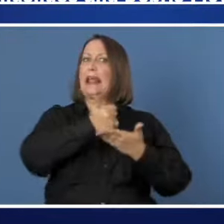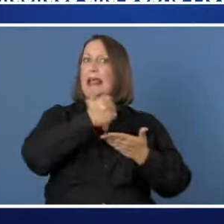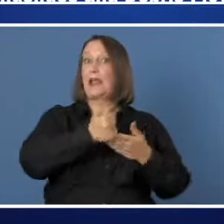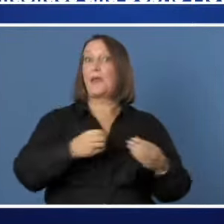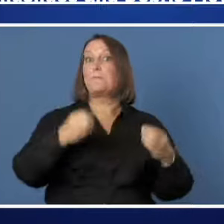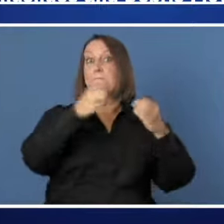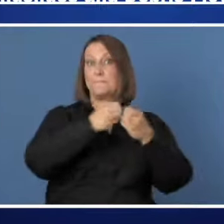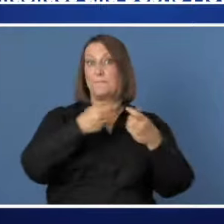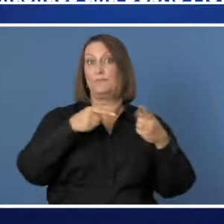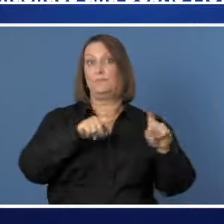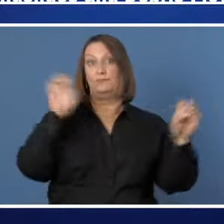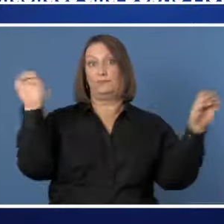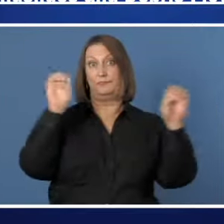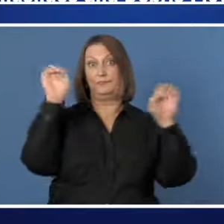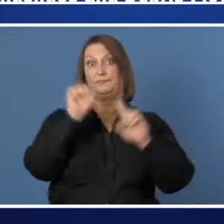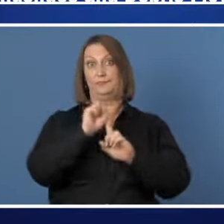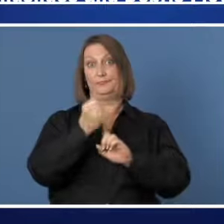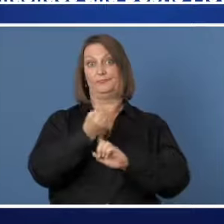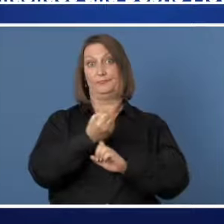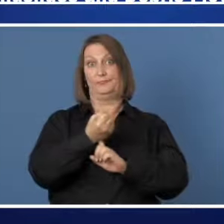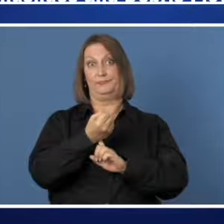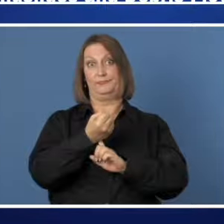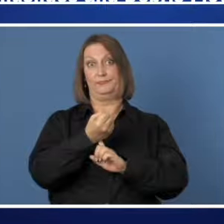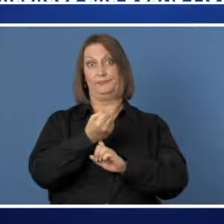assistance in emergency situations.